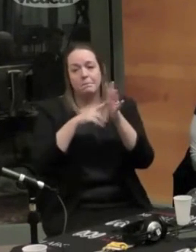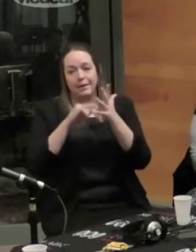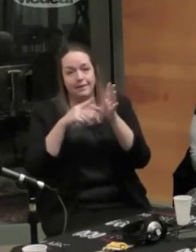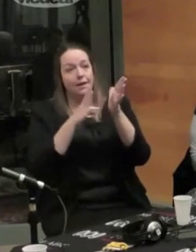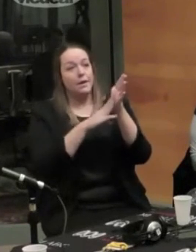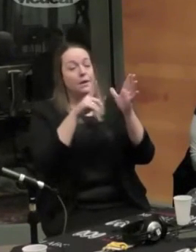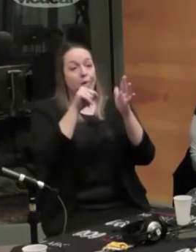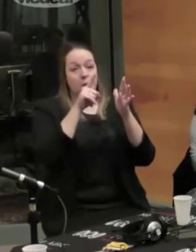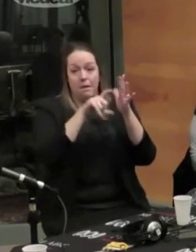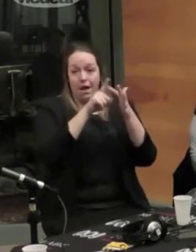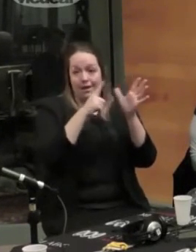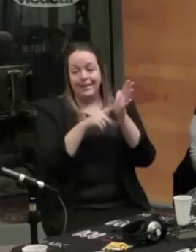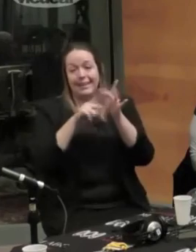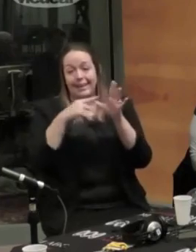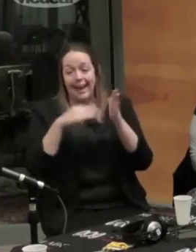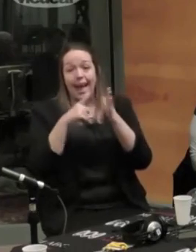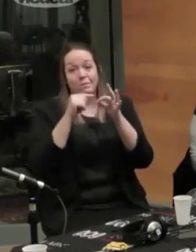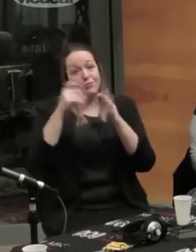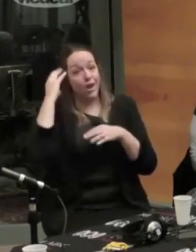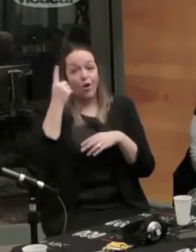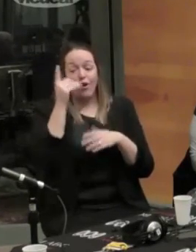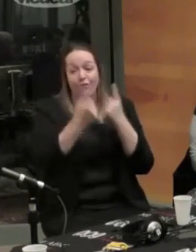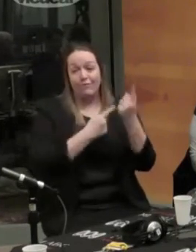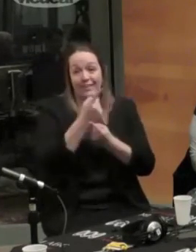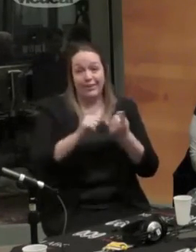as well, and 77 for ABC Melbourne, ABC Victoria. This has been The Conversation Hour.